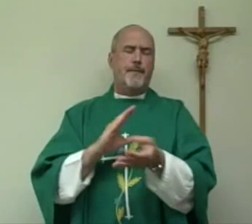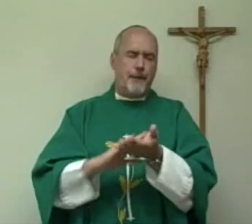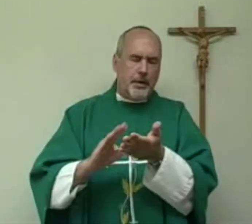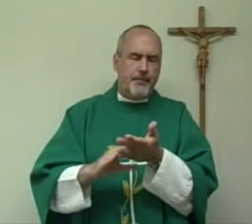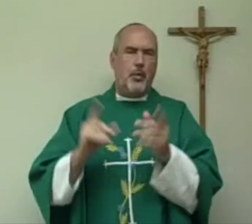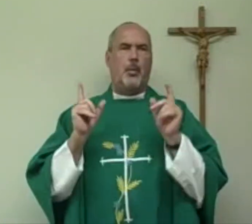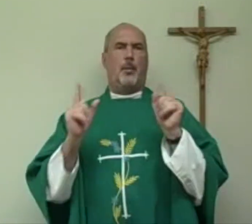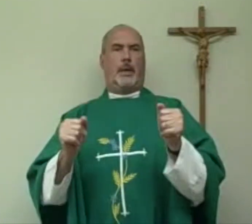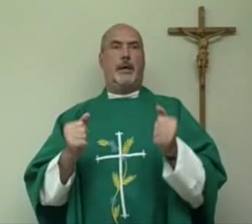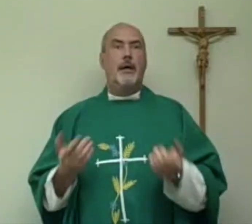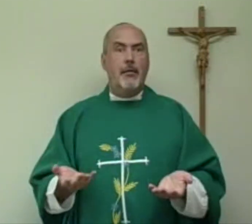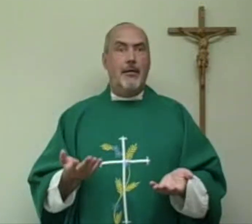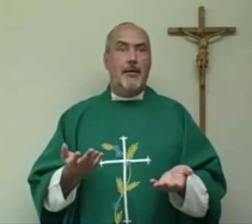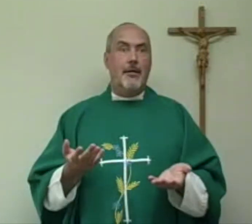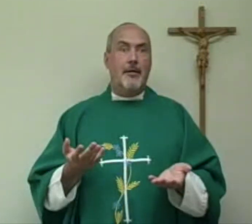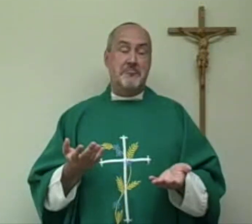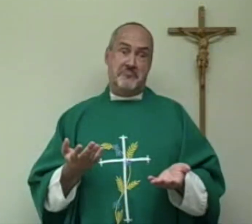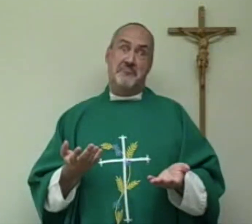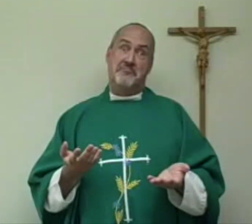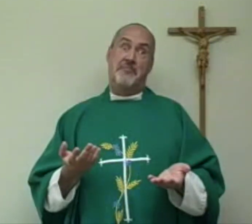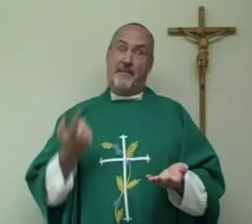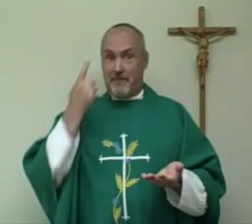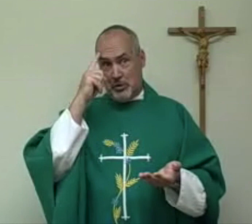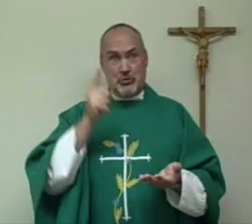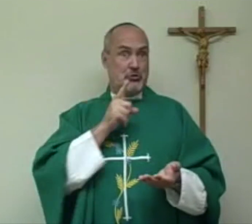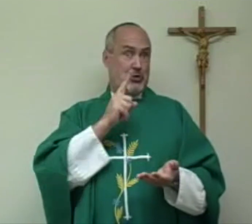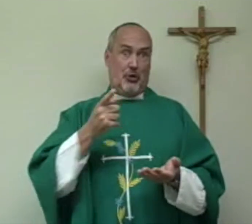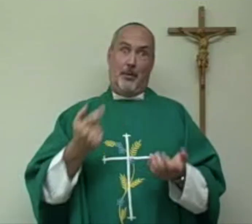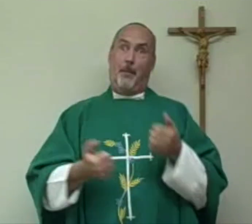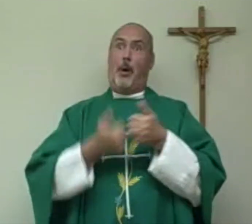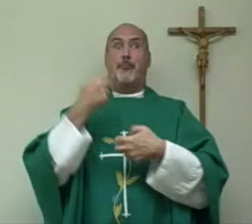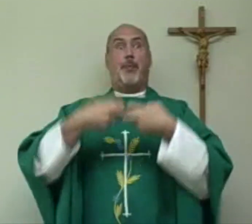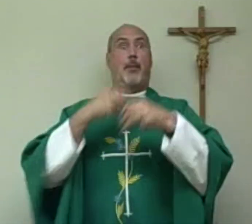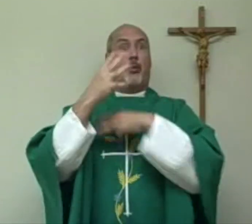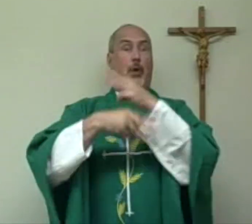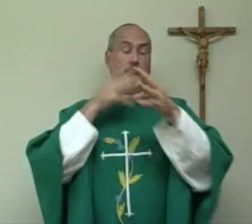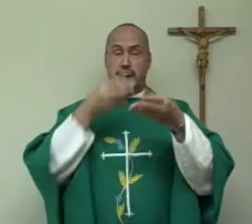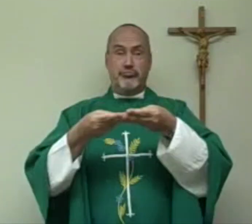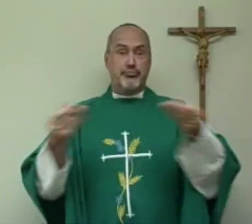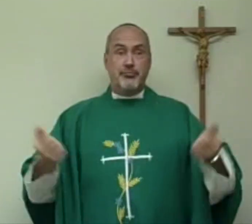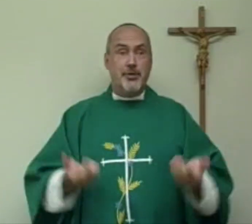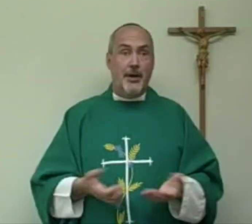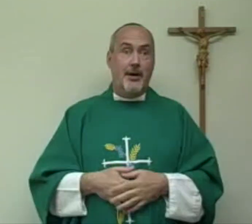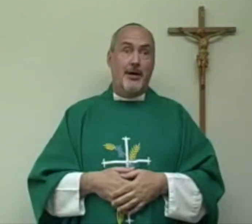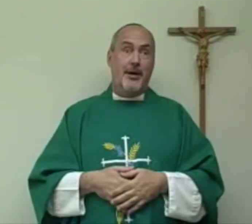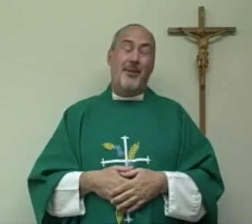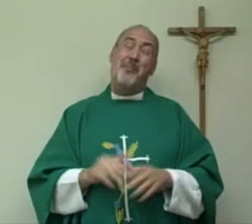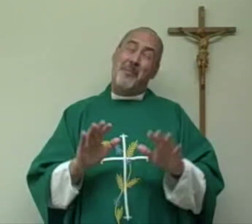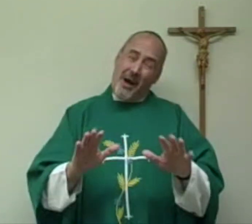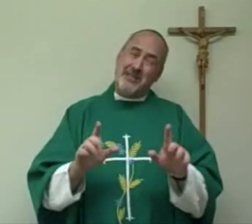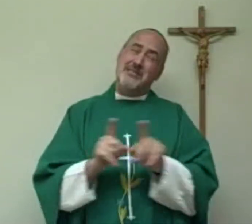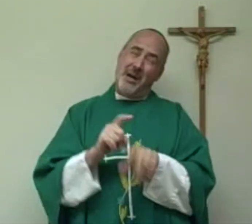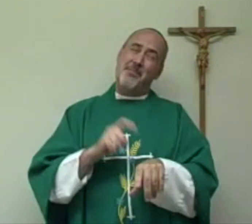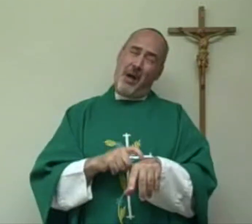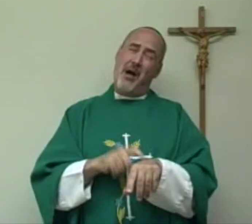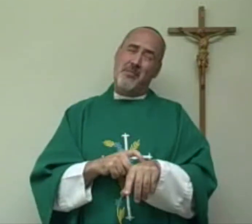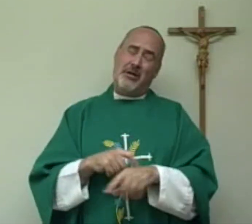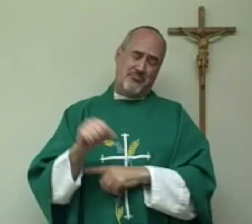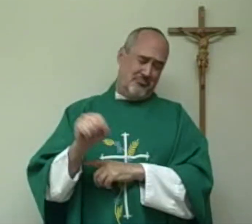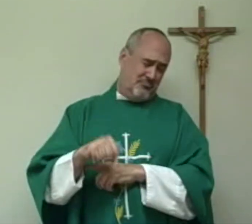followed Jesus' teachings of forgiving people right away, then I am sure that this world would be a much better place and a lot of